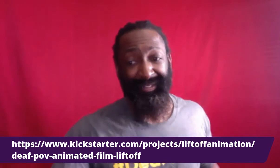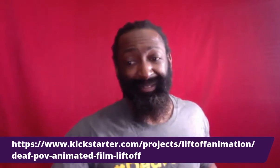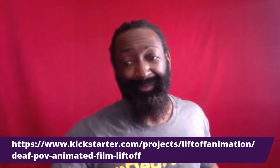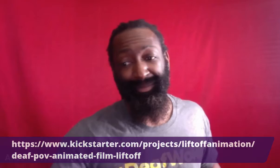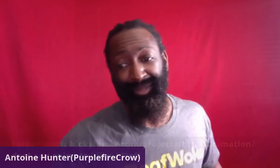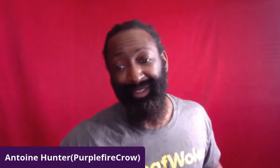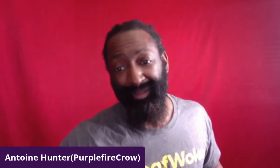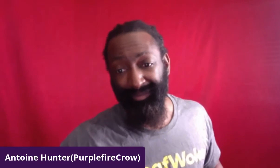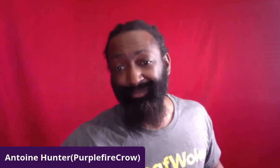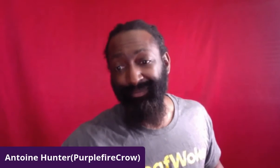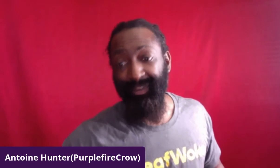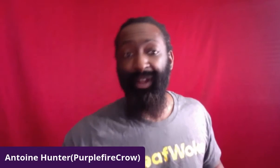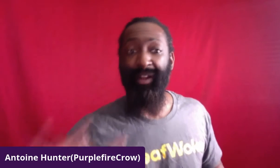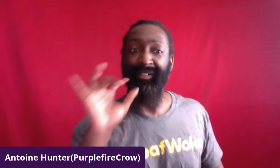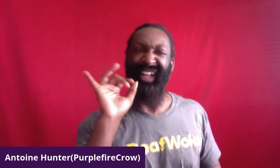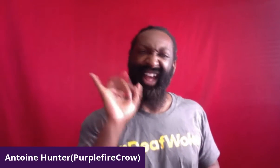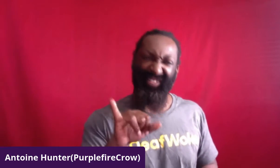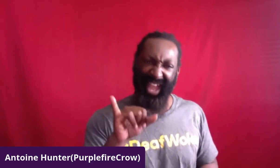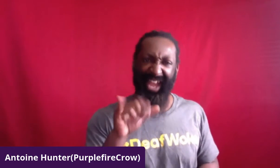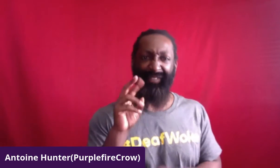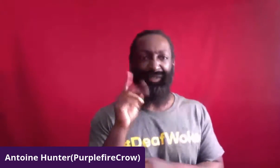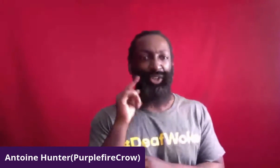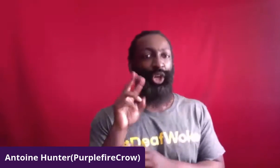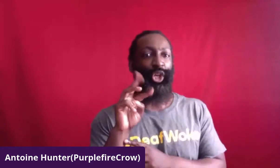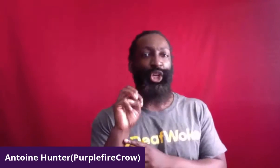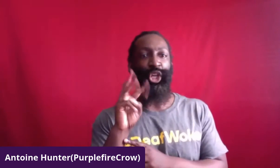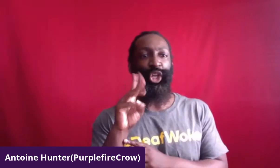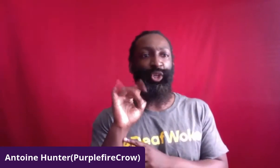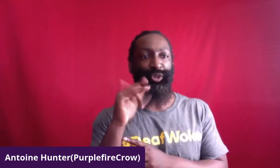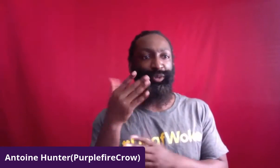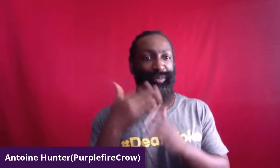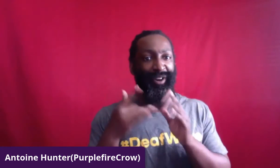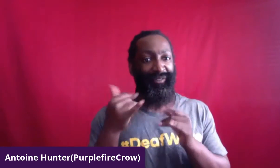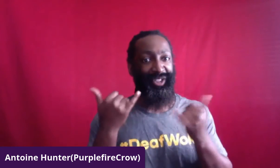animation characters. Members that are in a group are deaf.